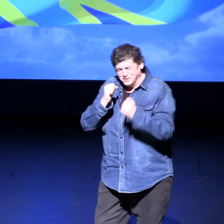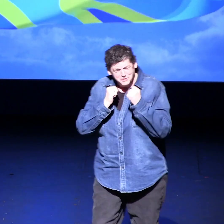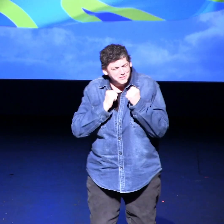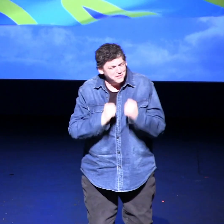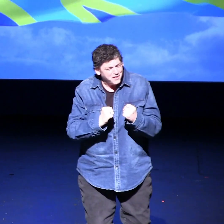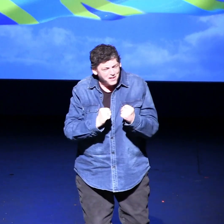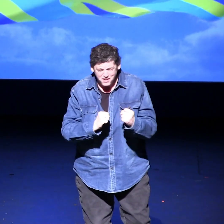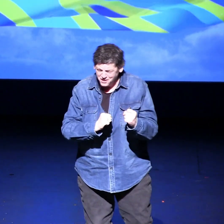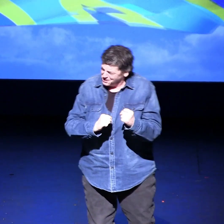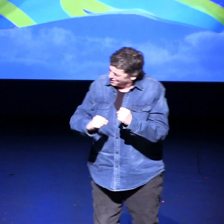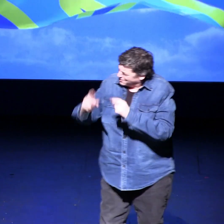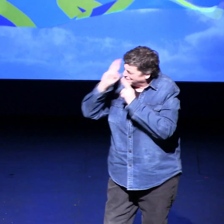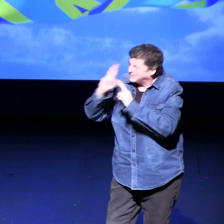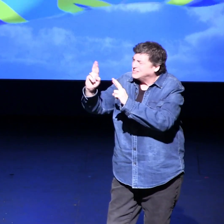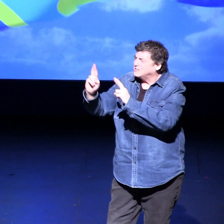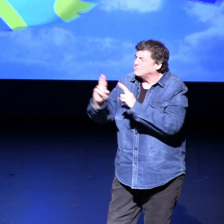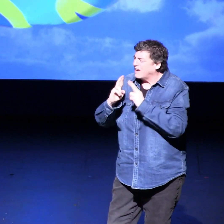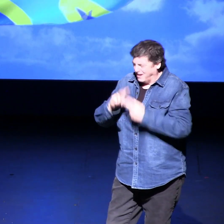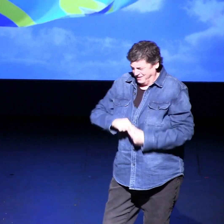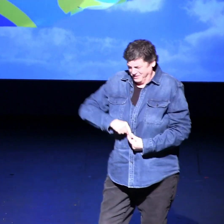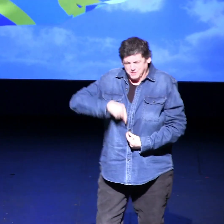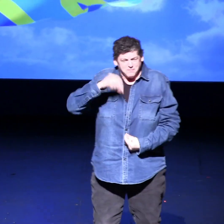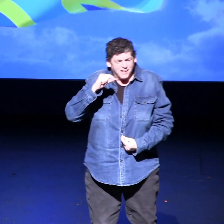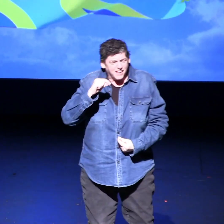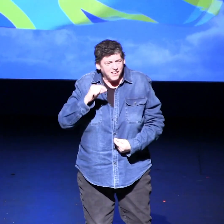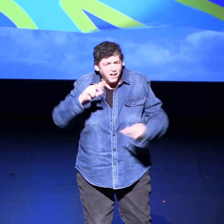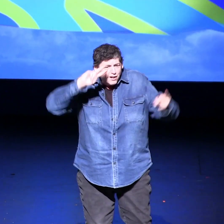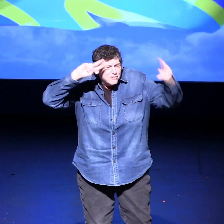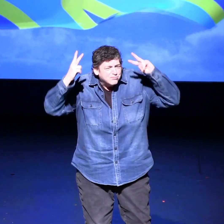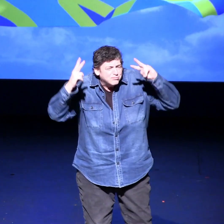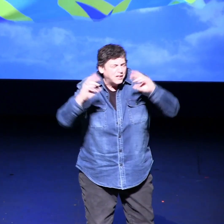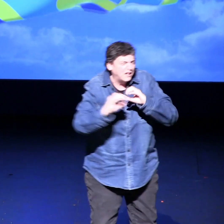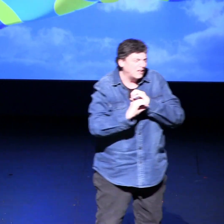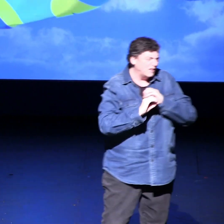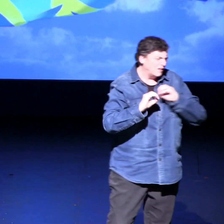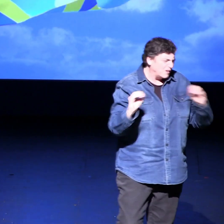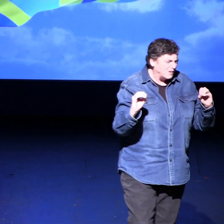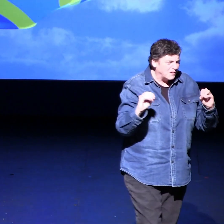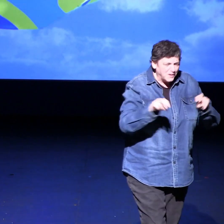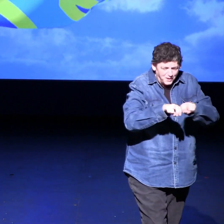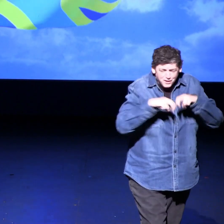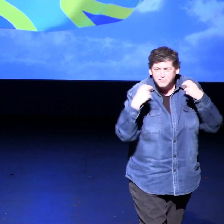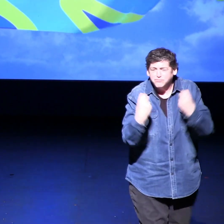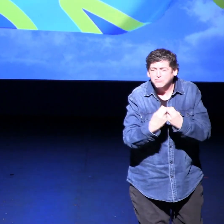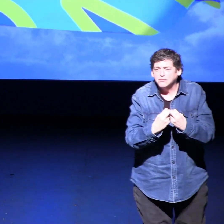flag. Recognize it. Strength, spirit, and respect. Communication